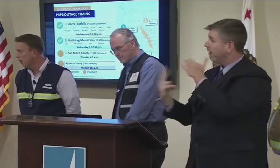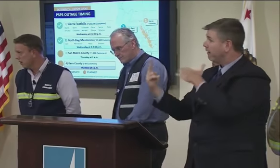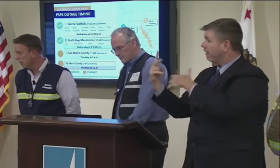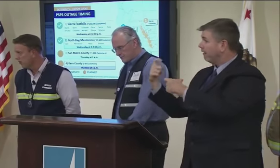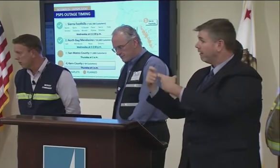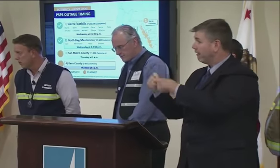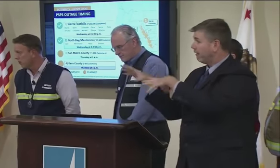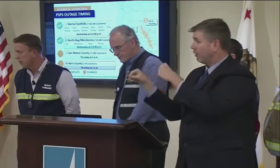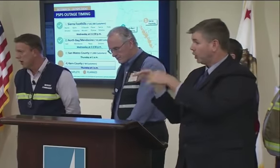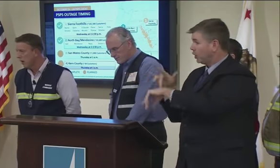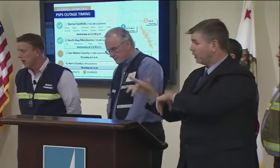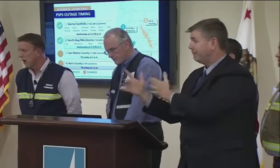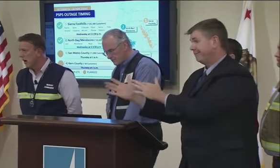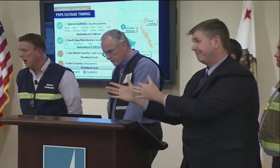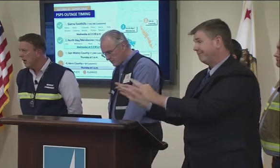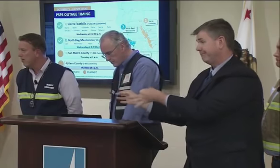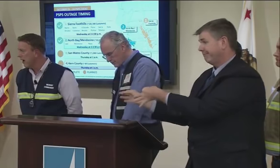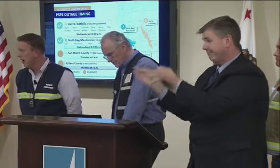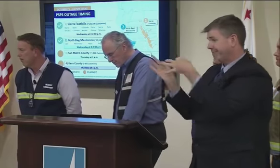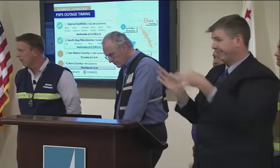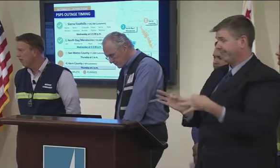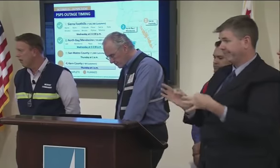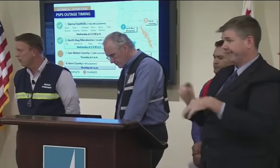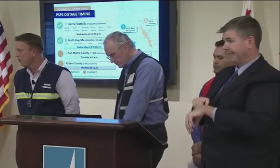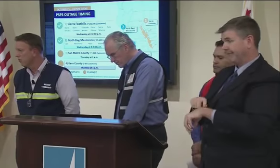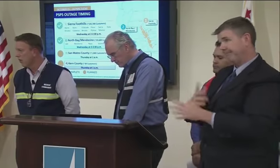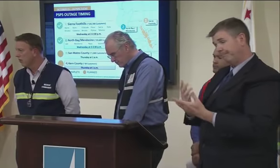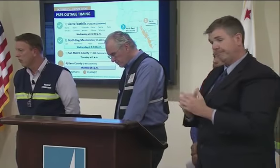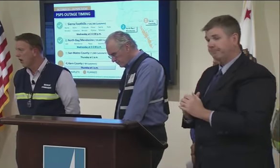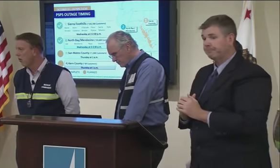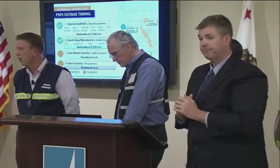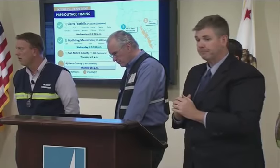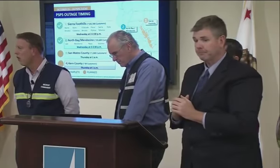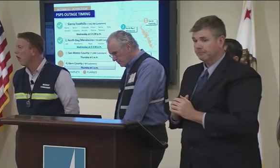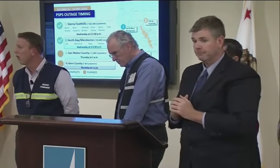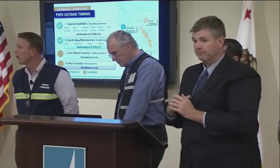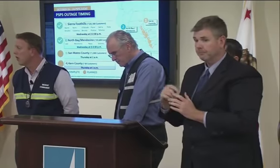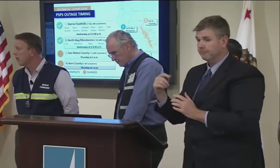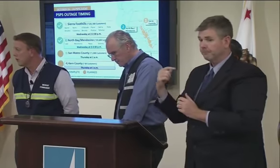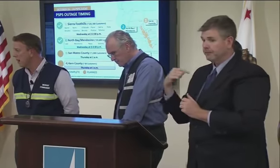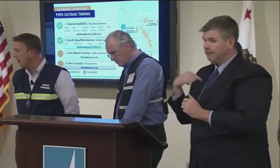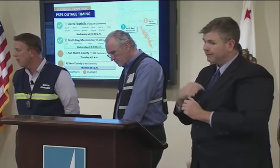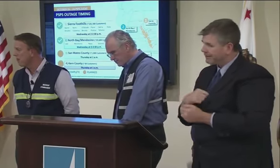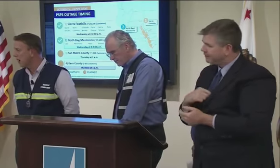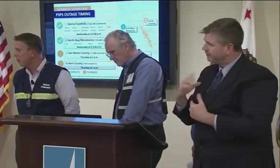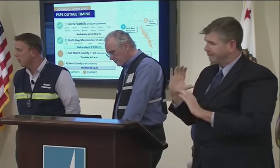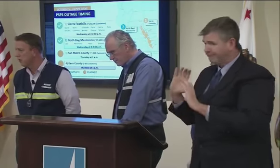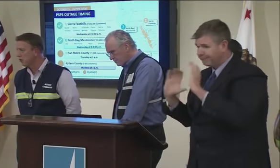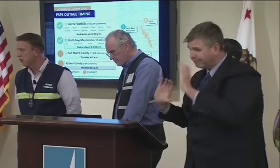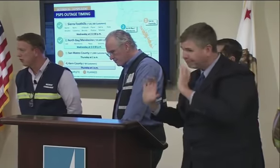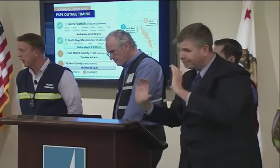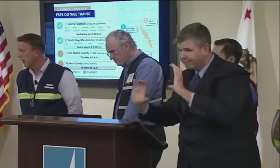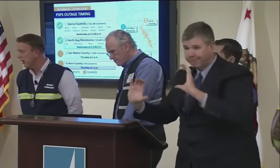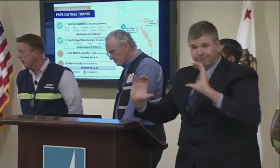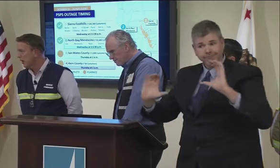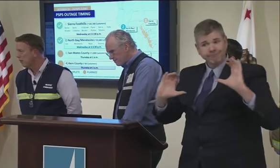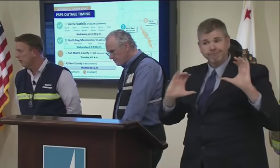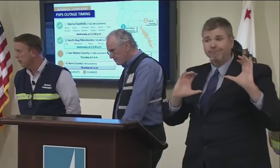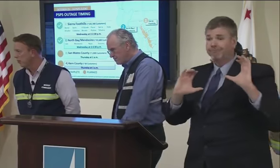our customers in advance of, you know, what I would call the curfew time, the time where people